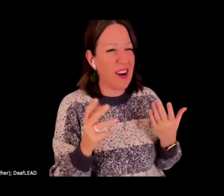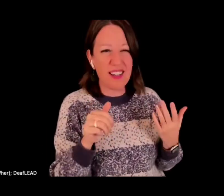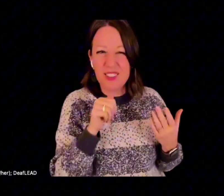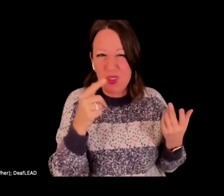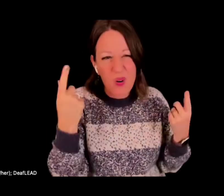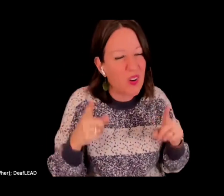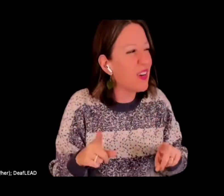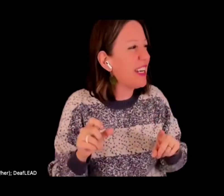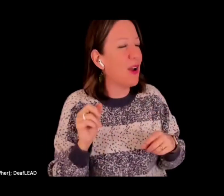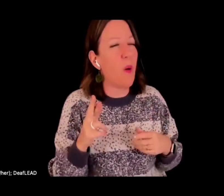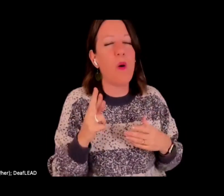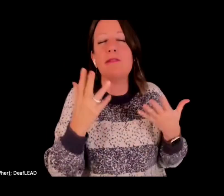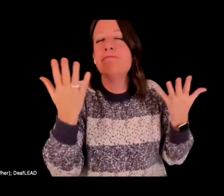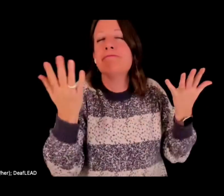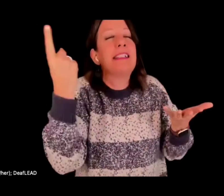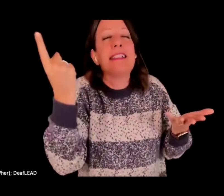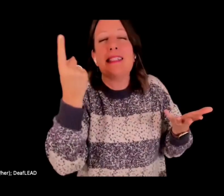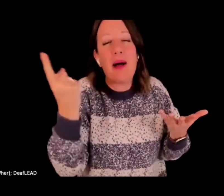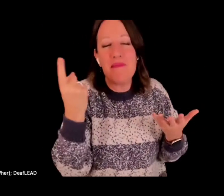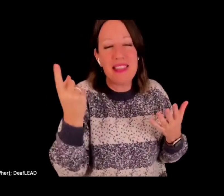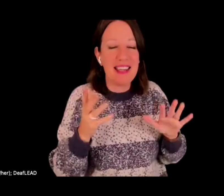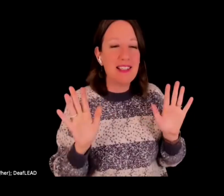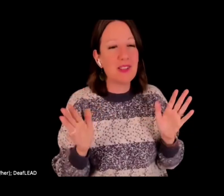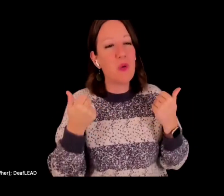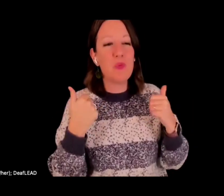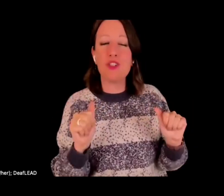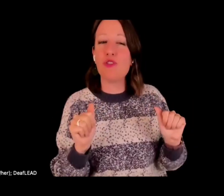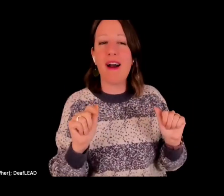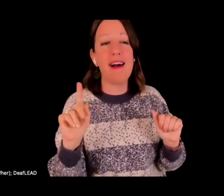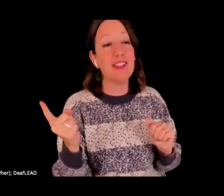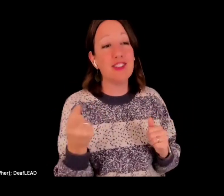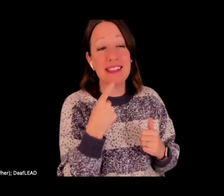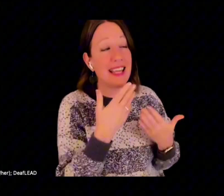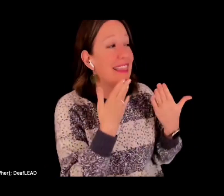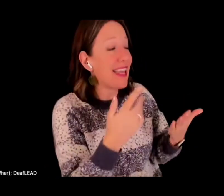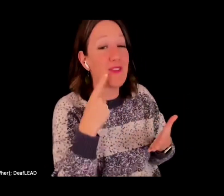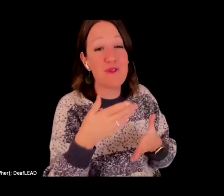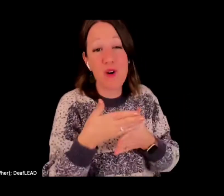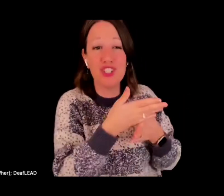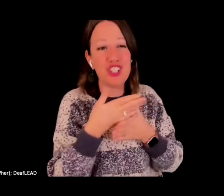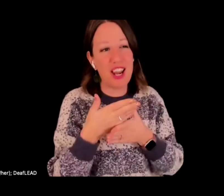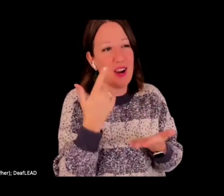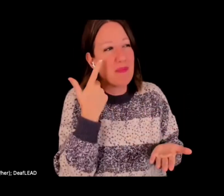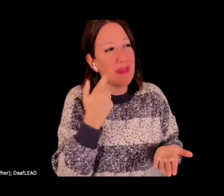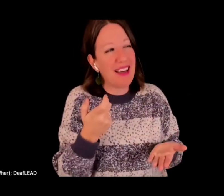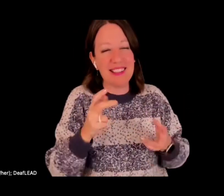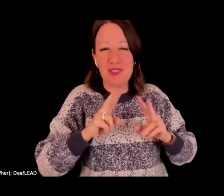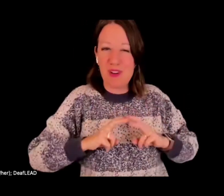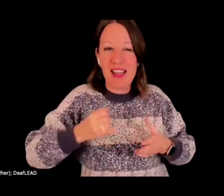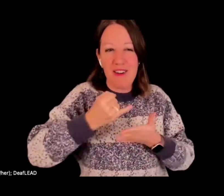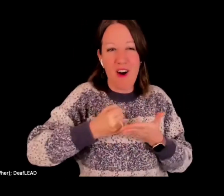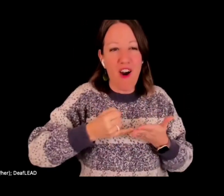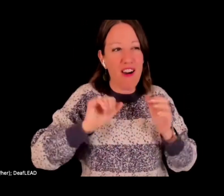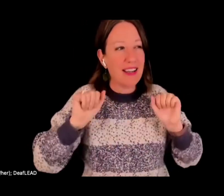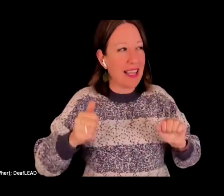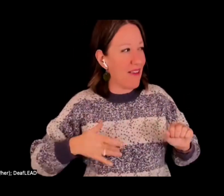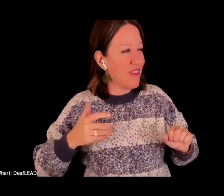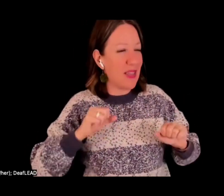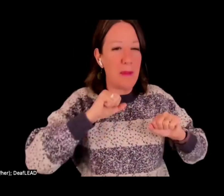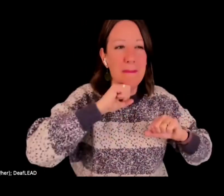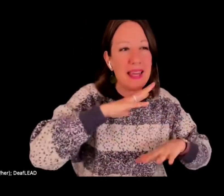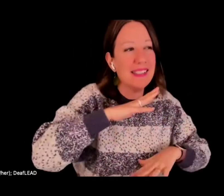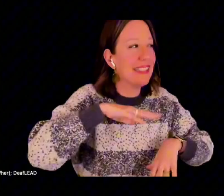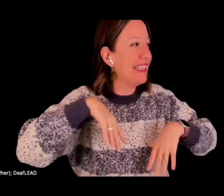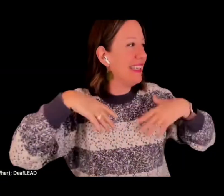that, it could feel like their comments are conflicting with what I was actually feeling when I created that. So we're just going to try to say thank you for